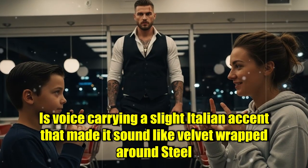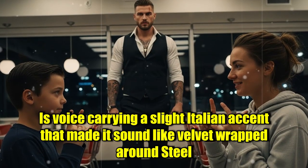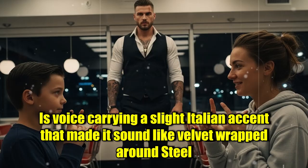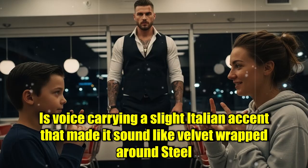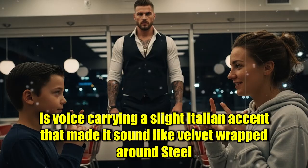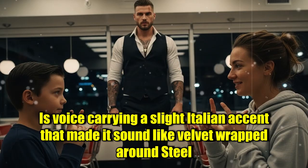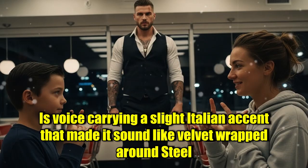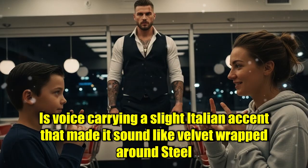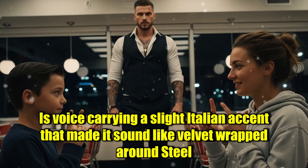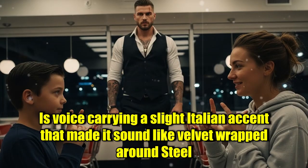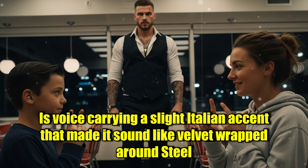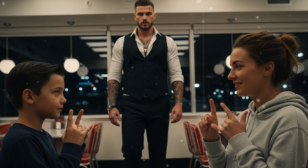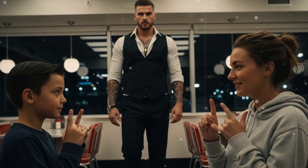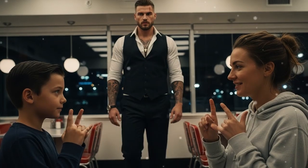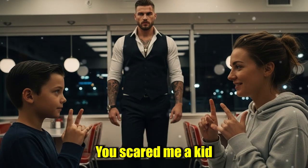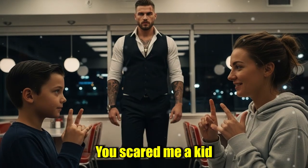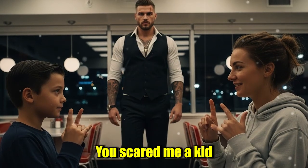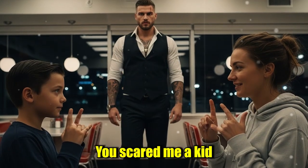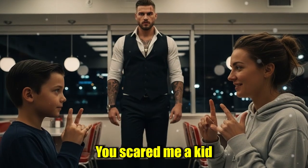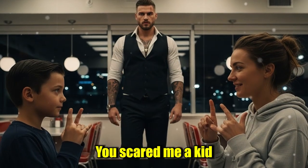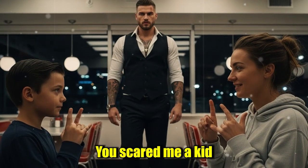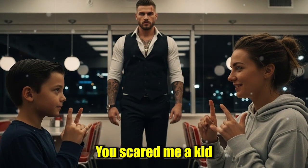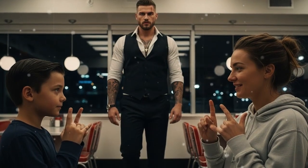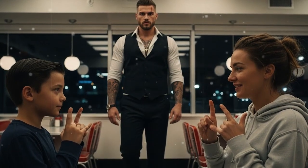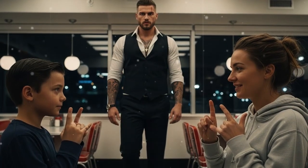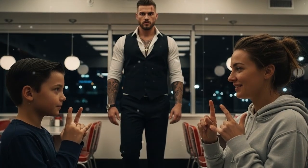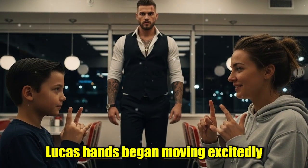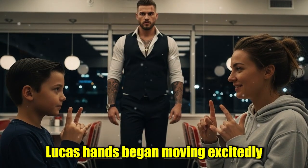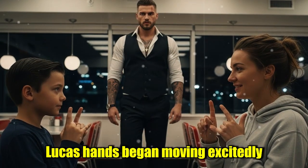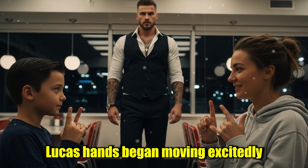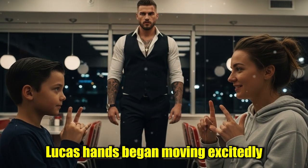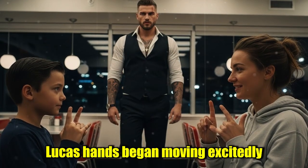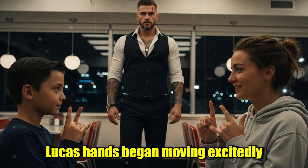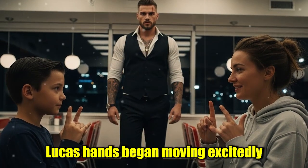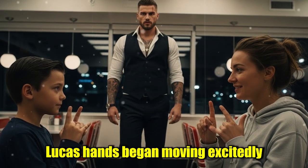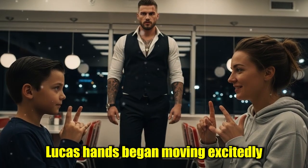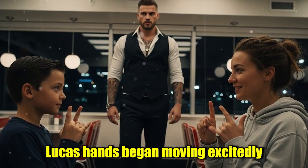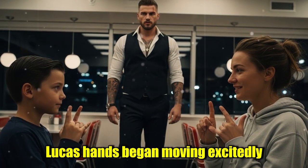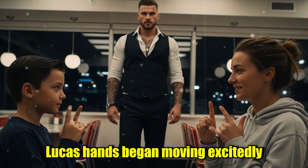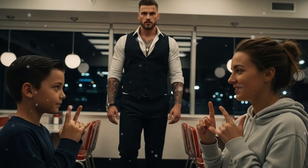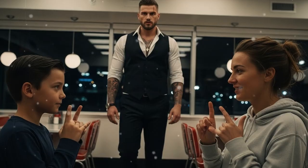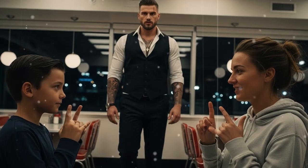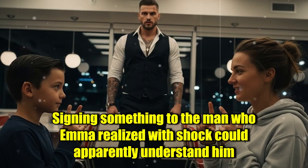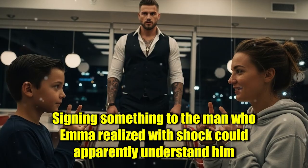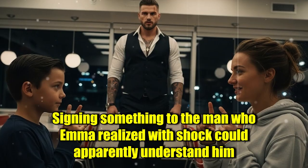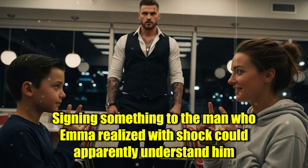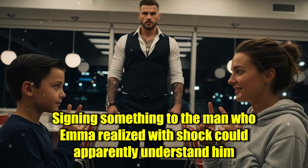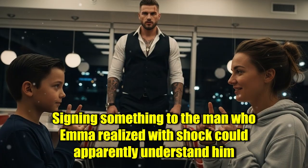like velvet wrapped around steel. "You scared me, kid." Luca's hands began moving excitedly, signing something to the